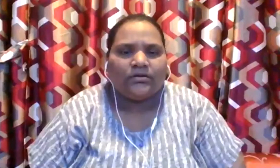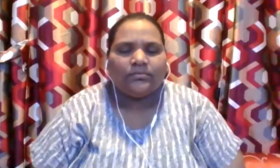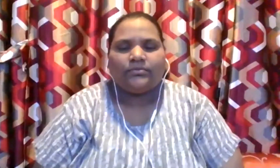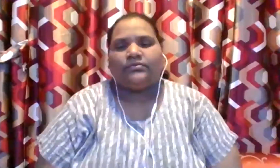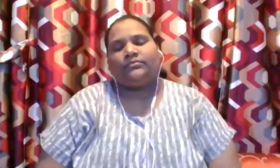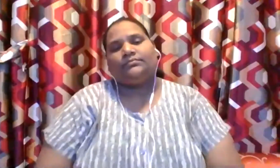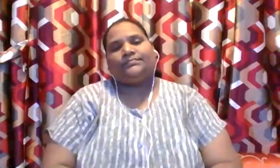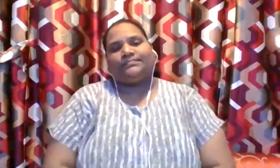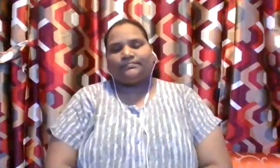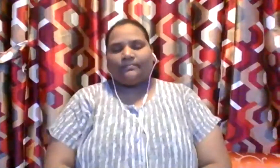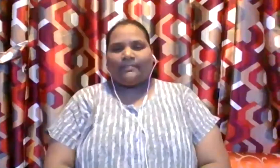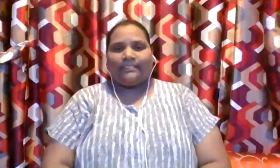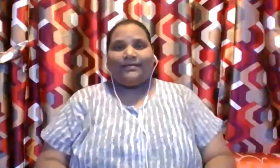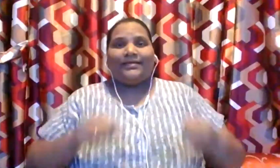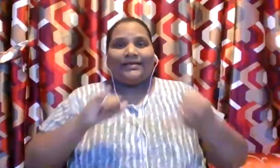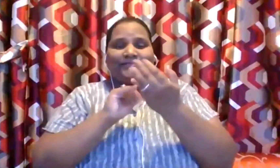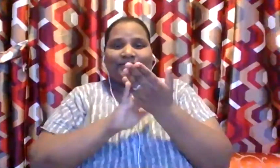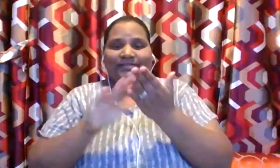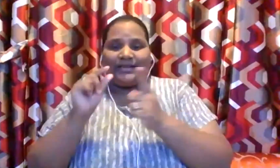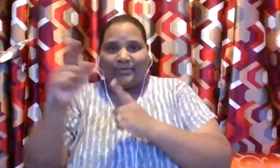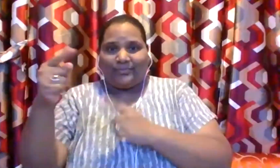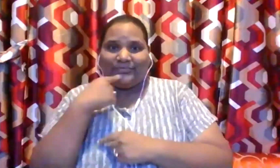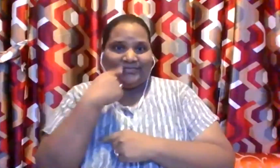So Srila Prabhupada, the founder Acharya of ISKCON,